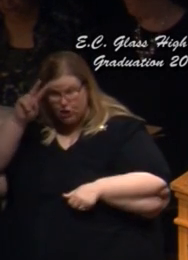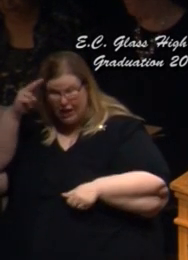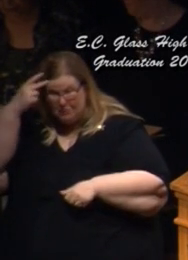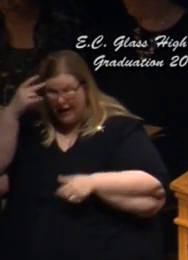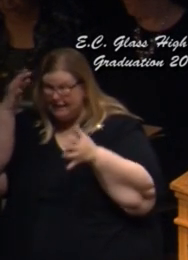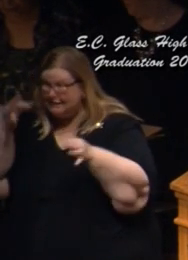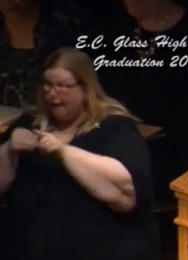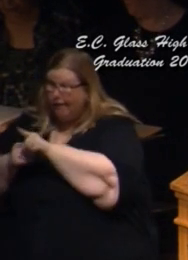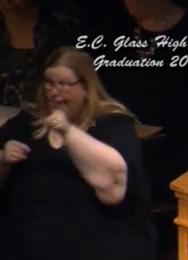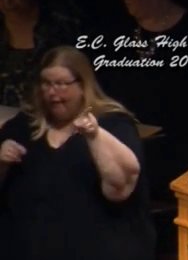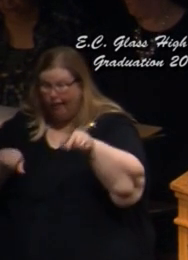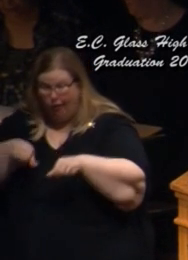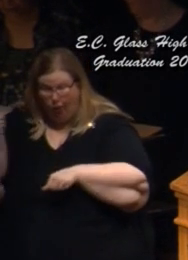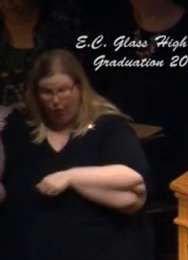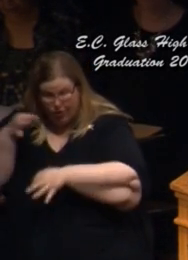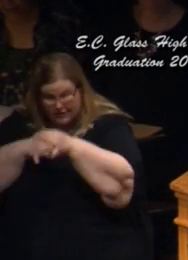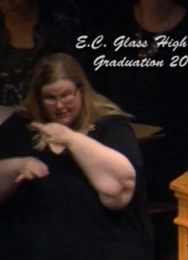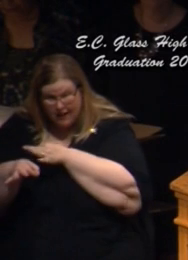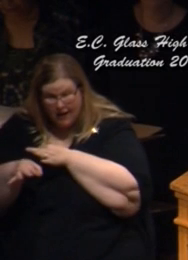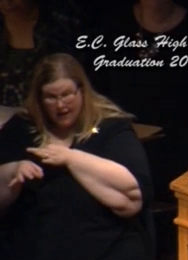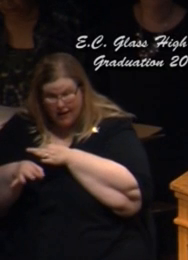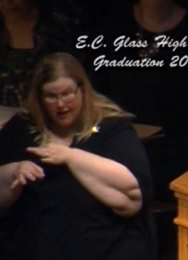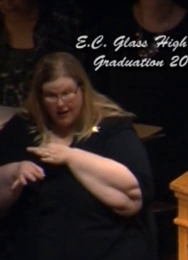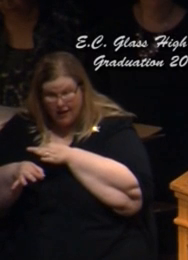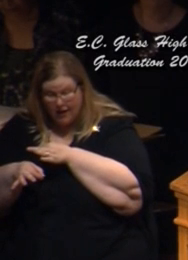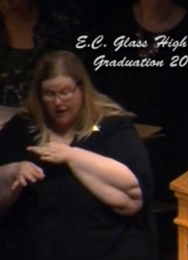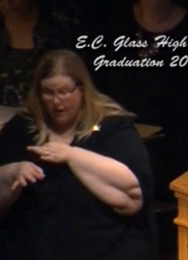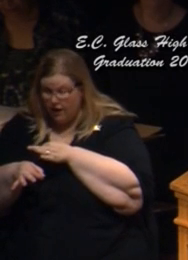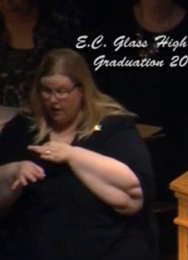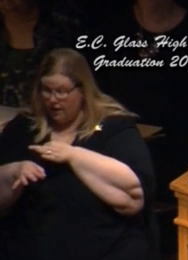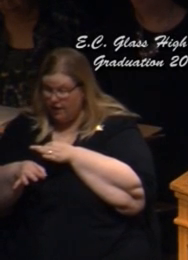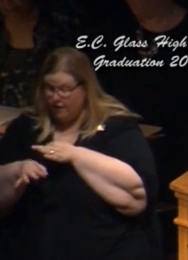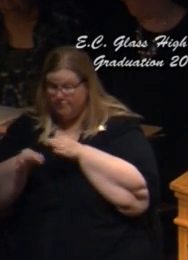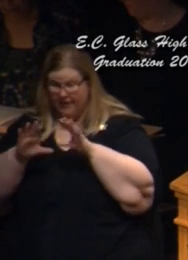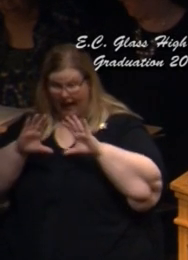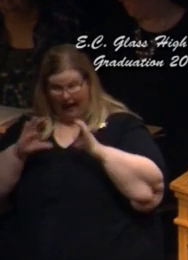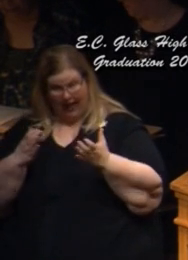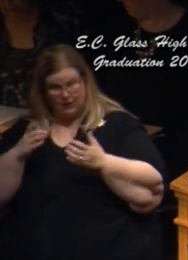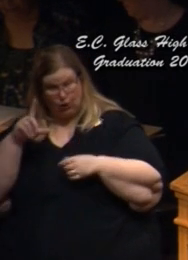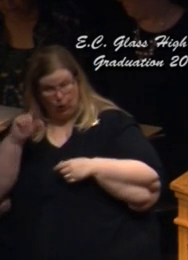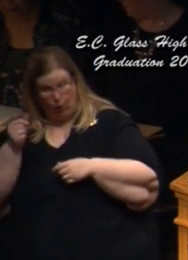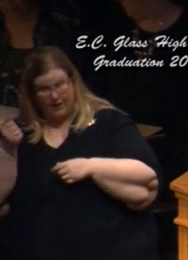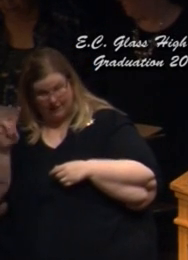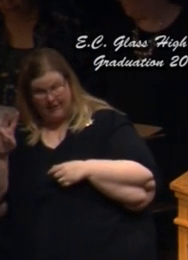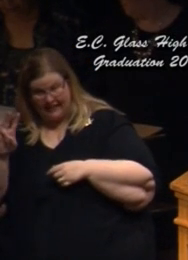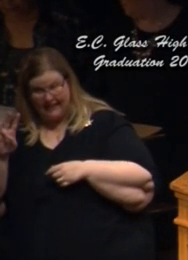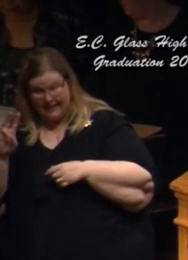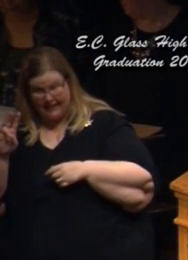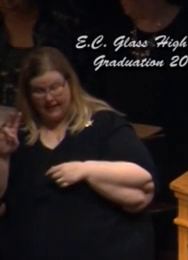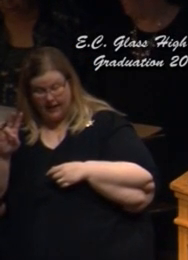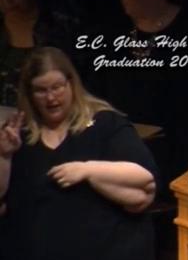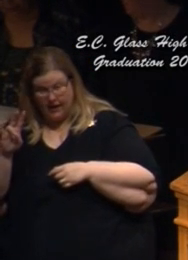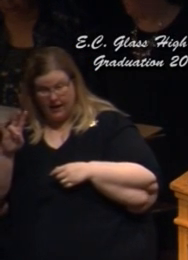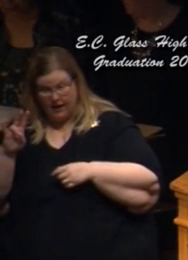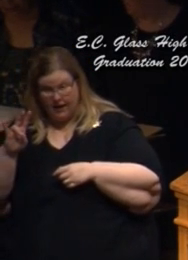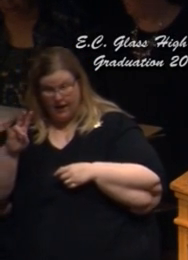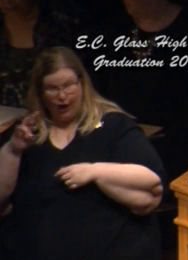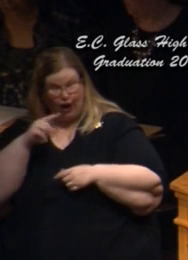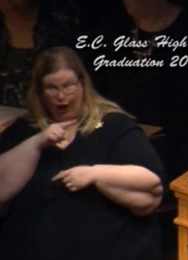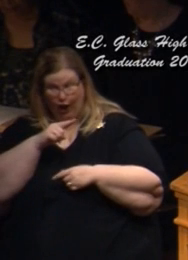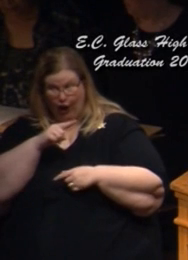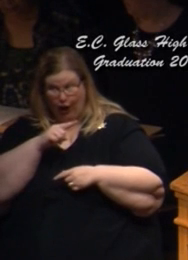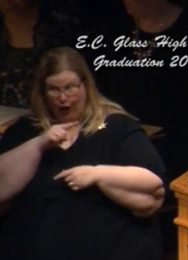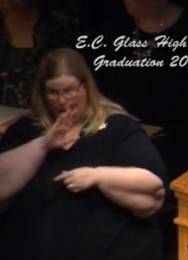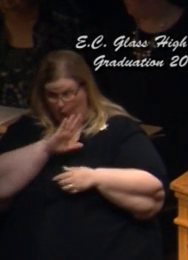and go elsewhere instead? Class of 2017, you're